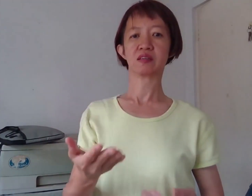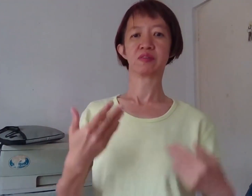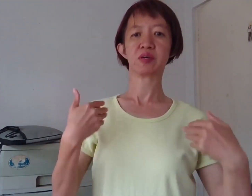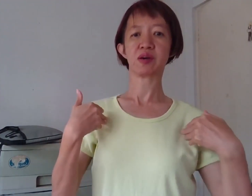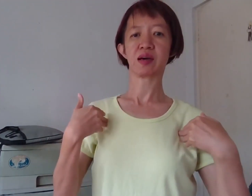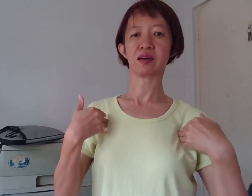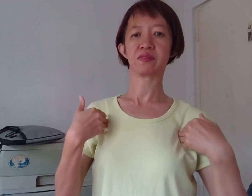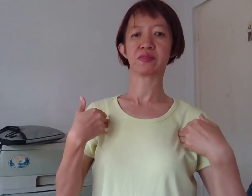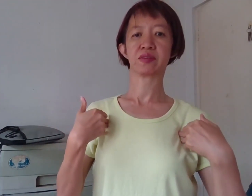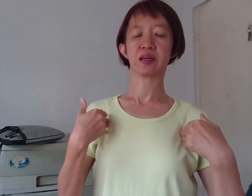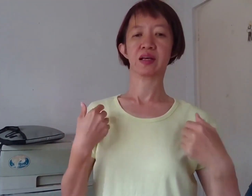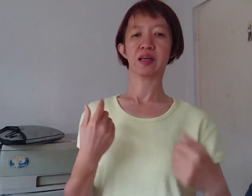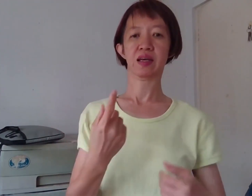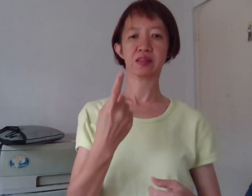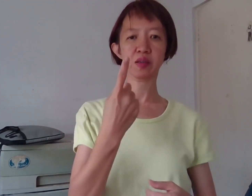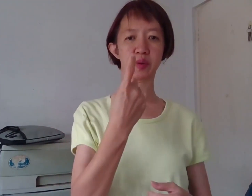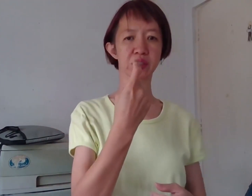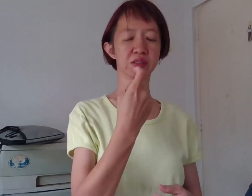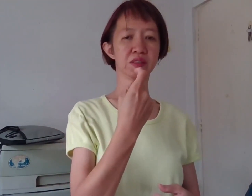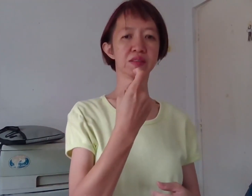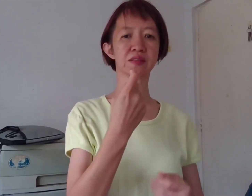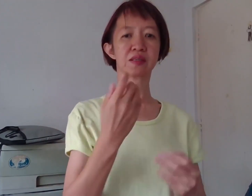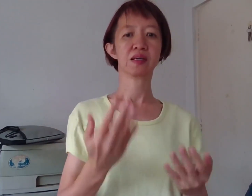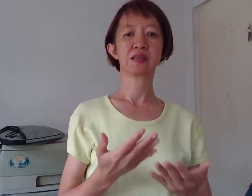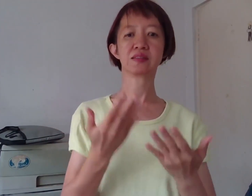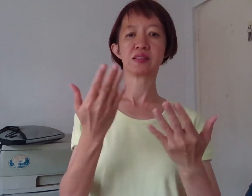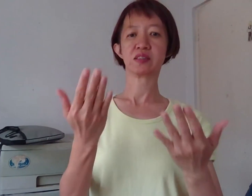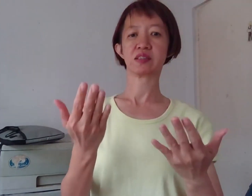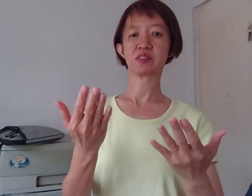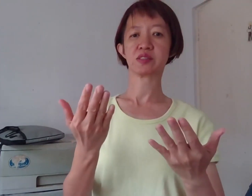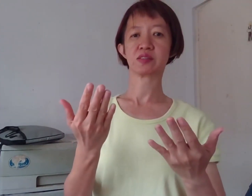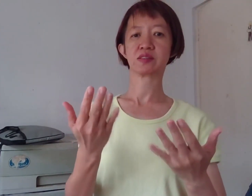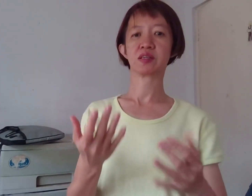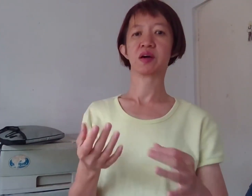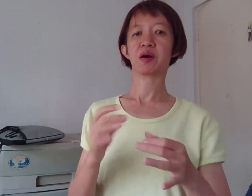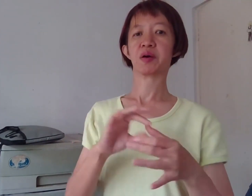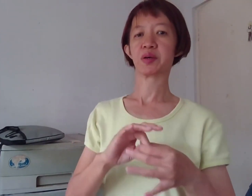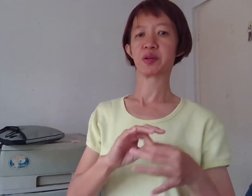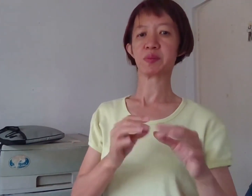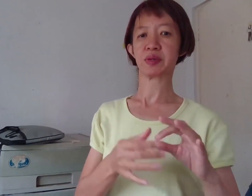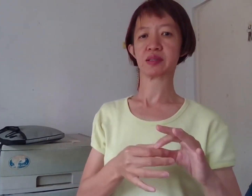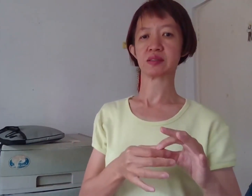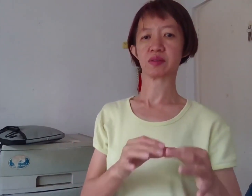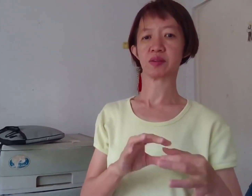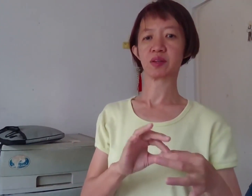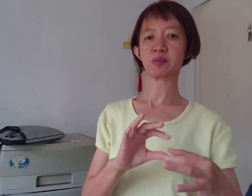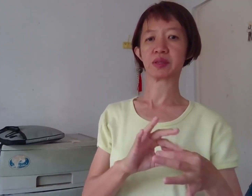If you have any questions, suggestions, or